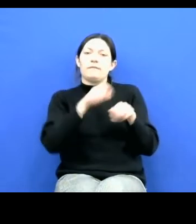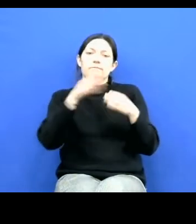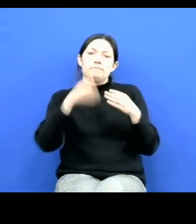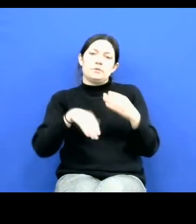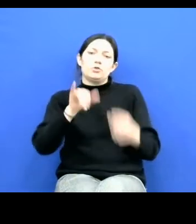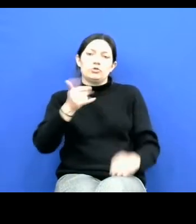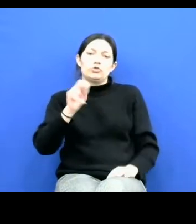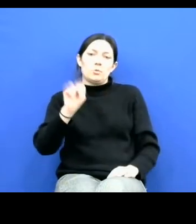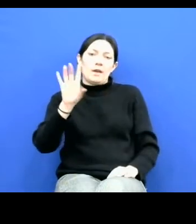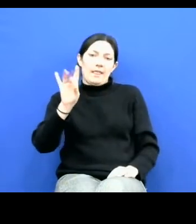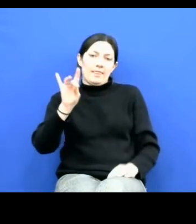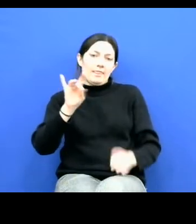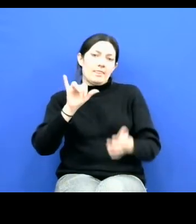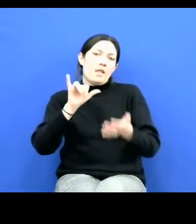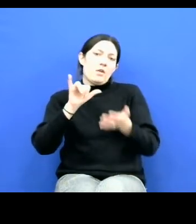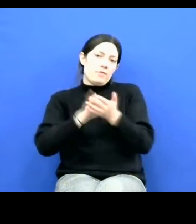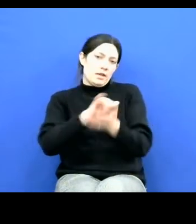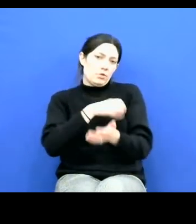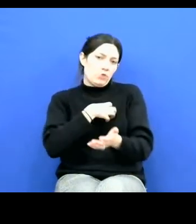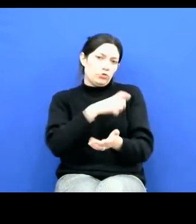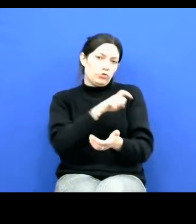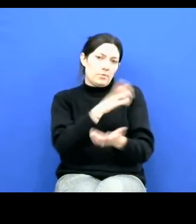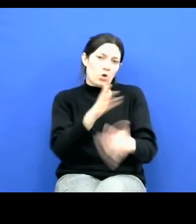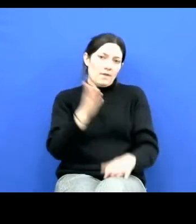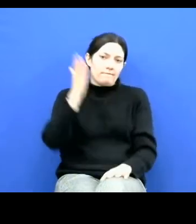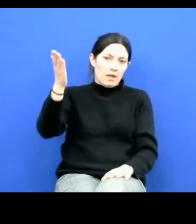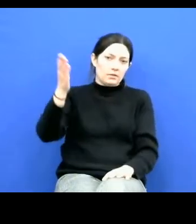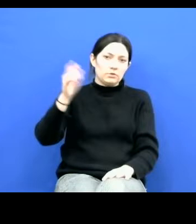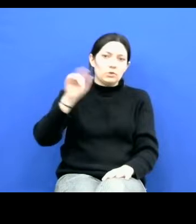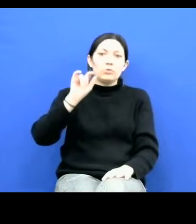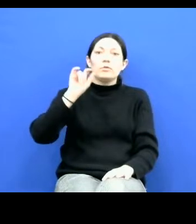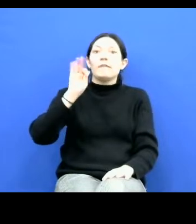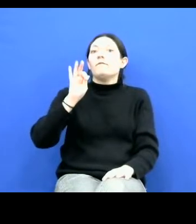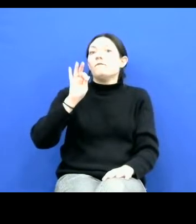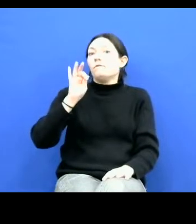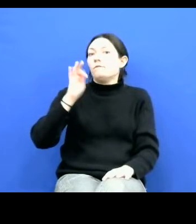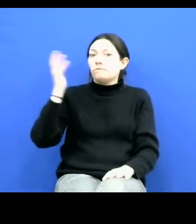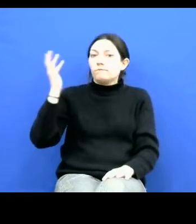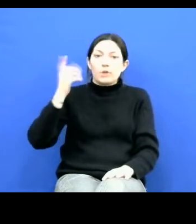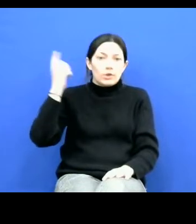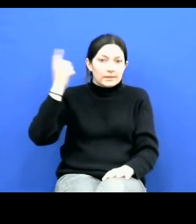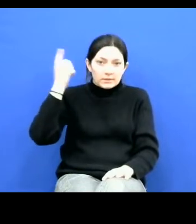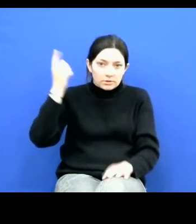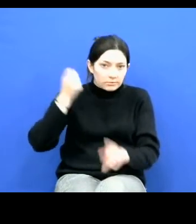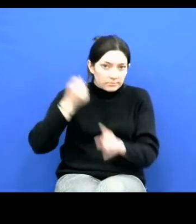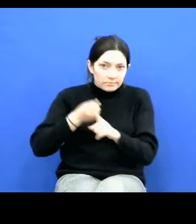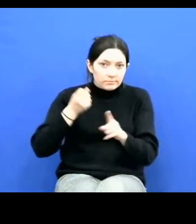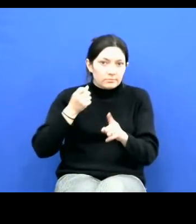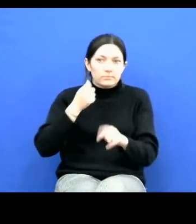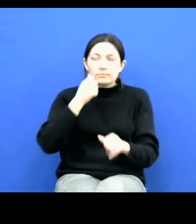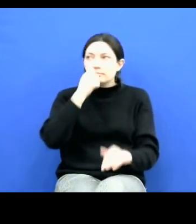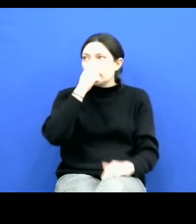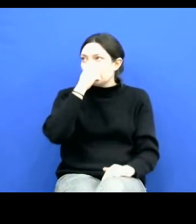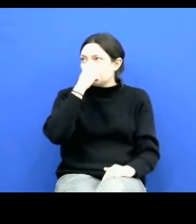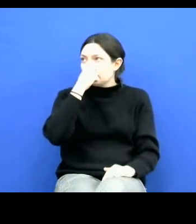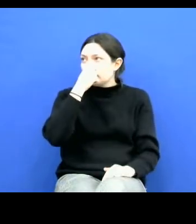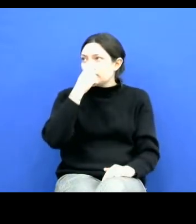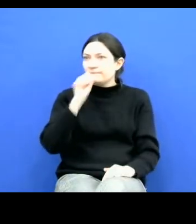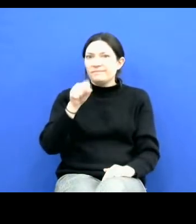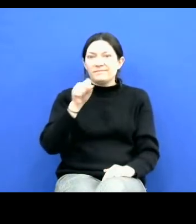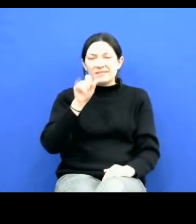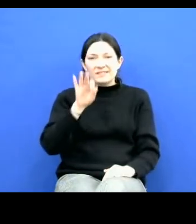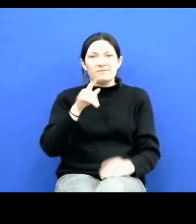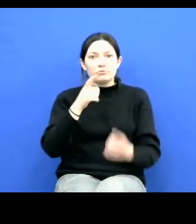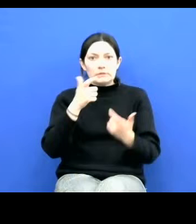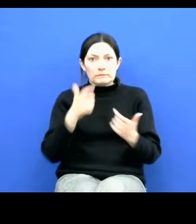our objection should be filed, just in case there's, you know, yeah, a really